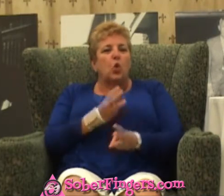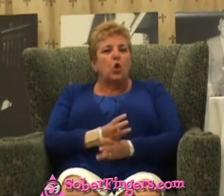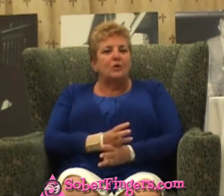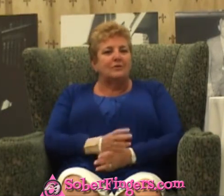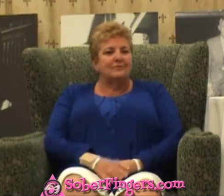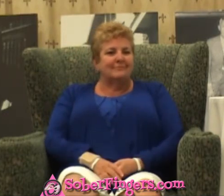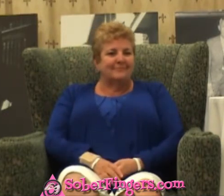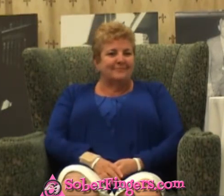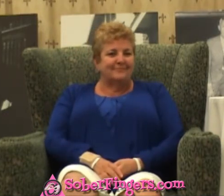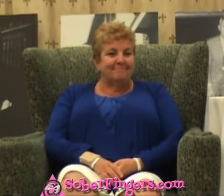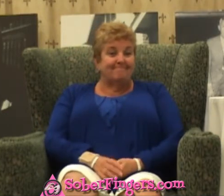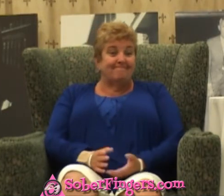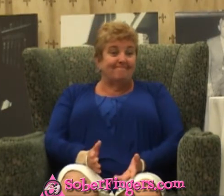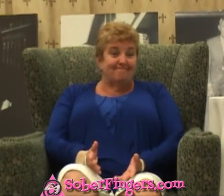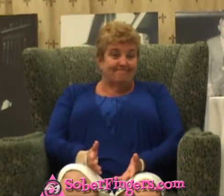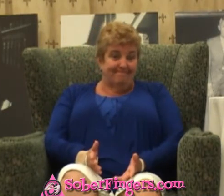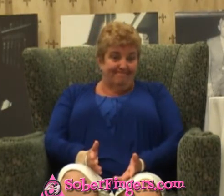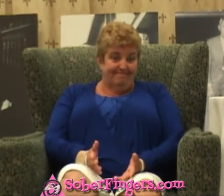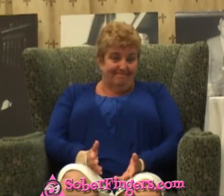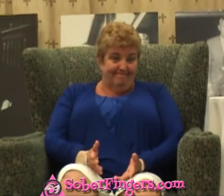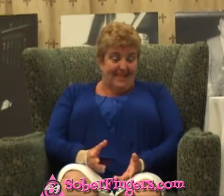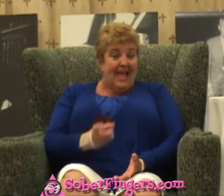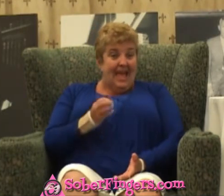See, if I'd stabbed him, I would have missed it.